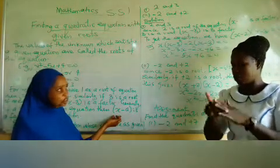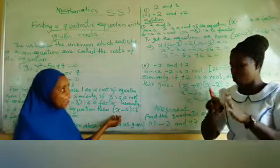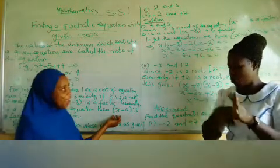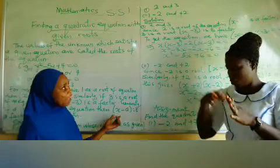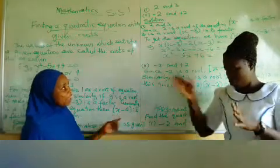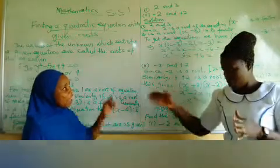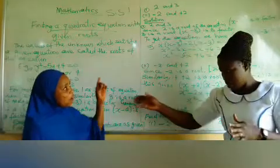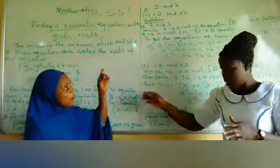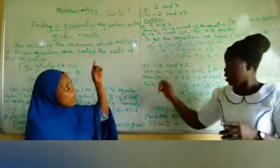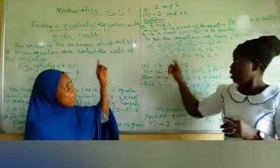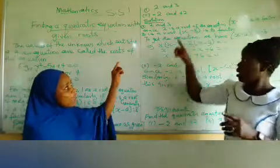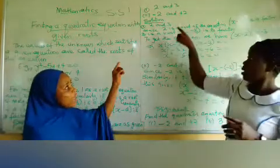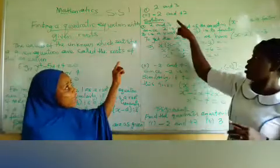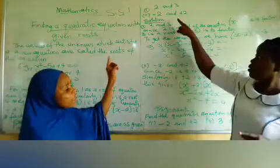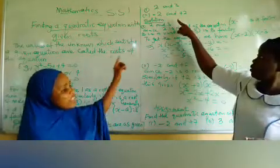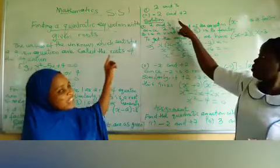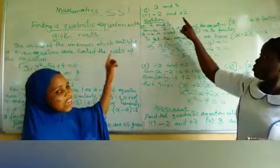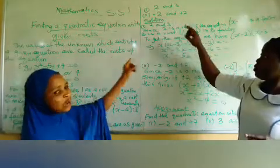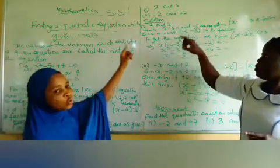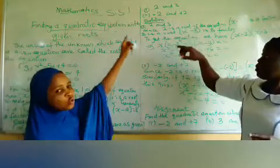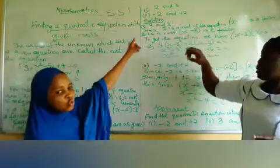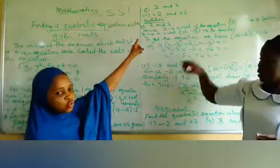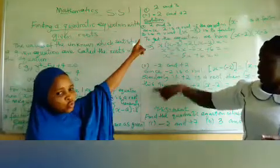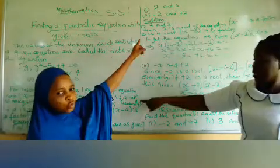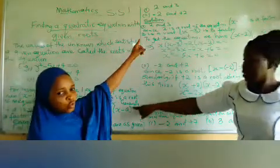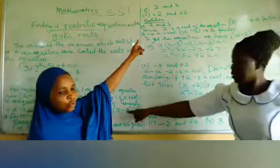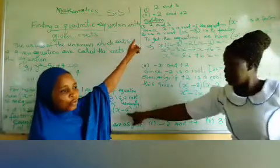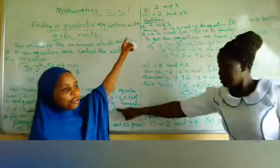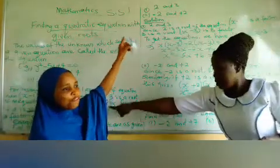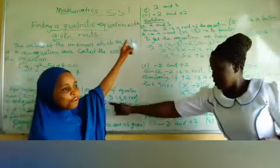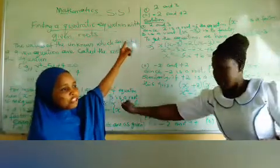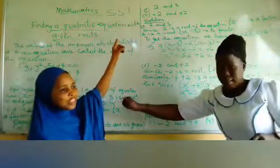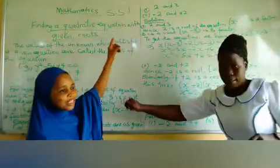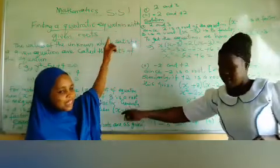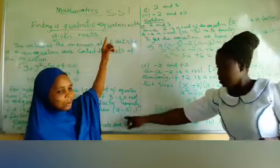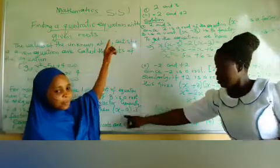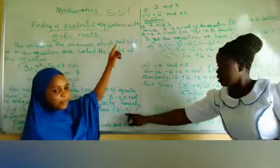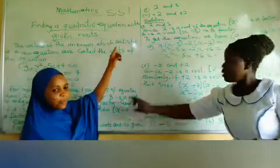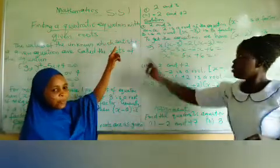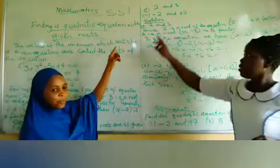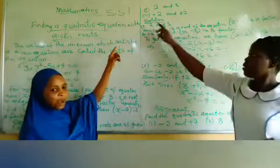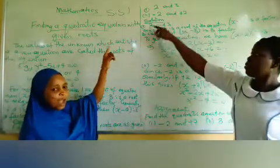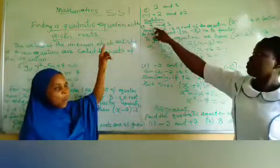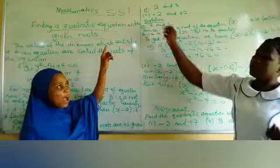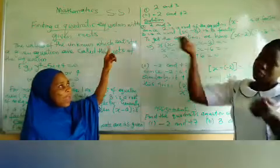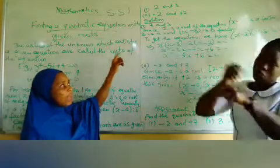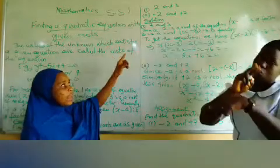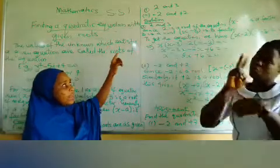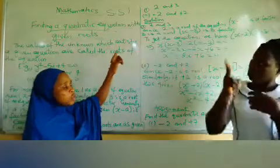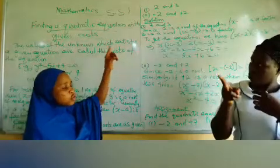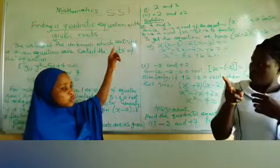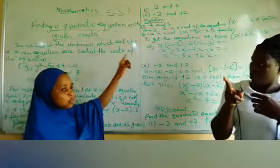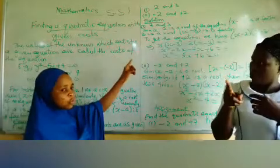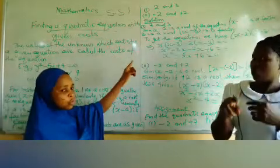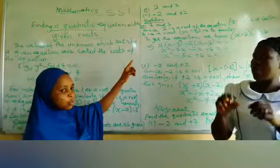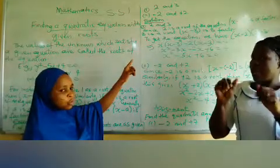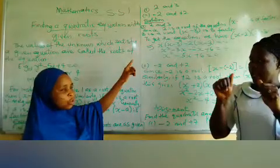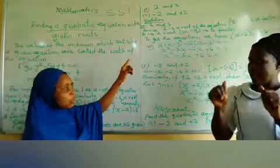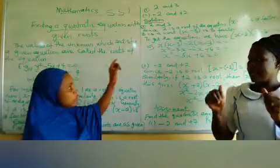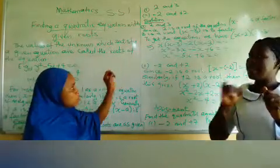There, our a is now 2. For the first example, our a is 2.